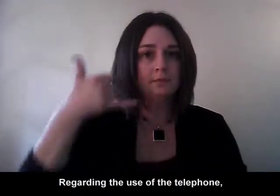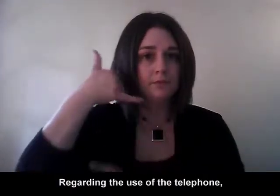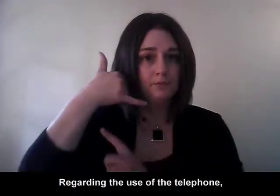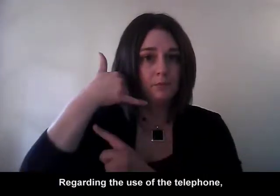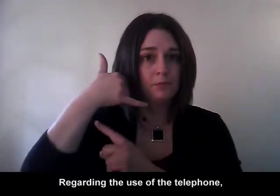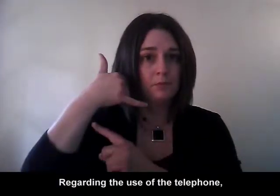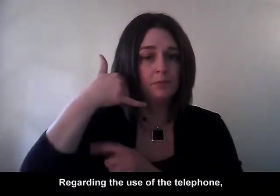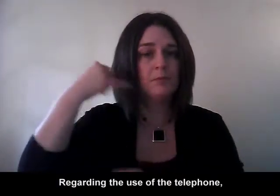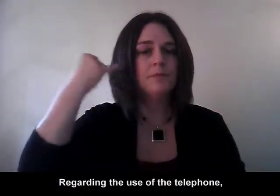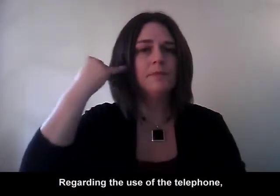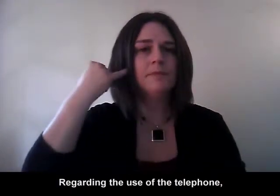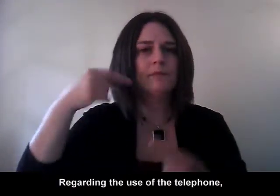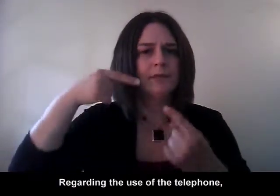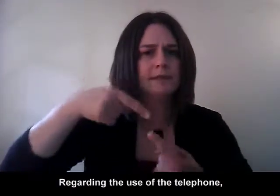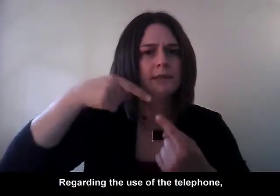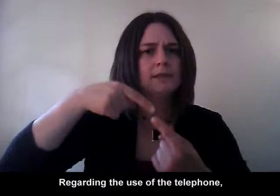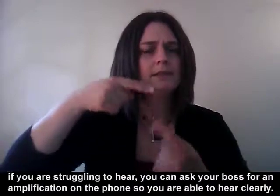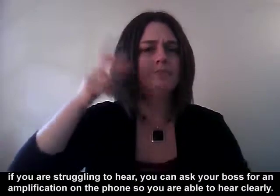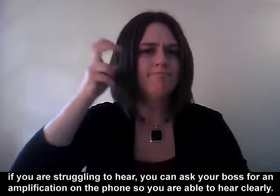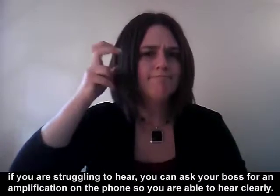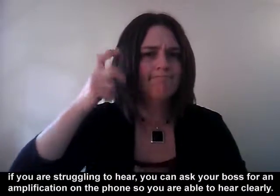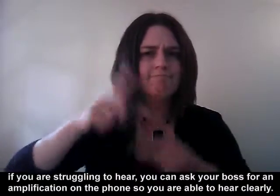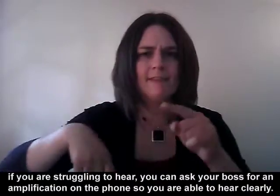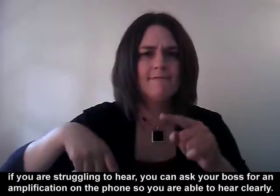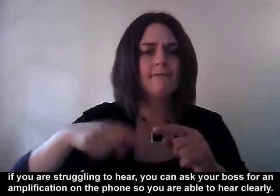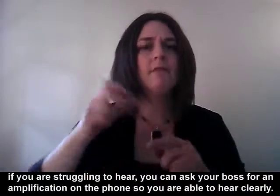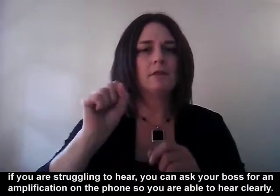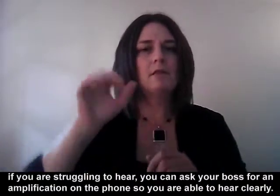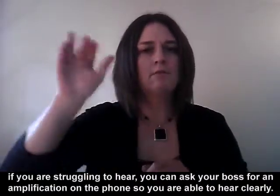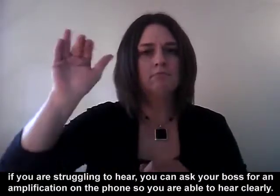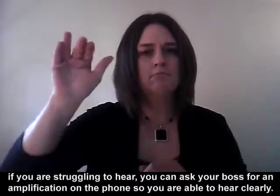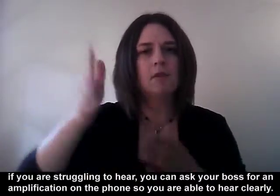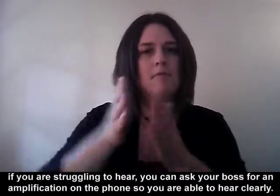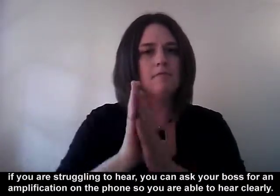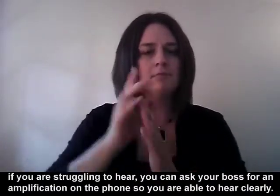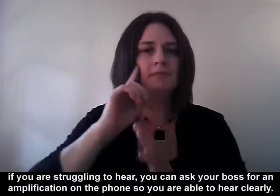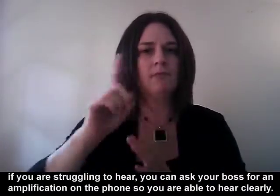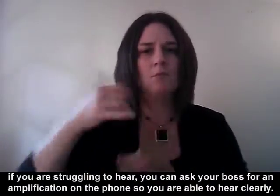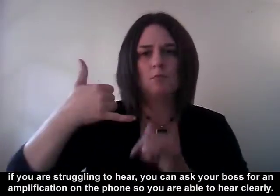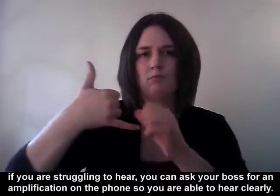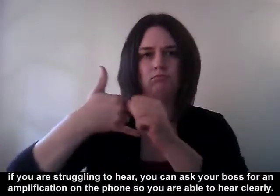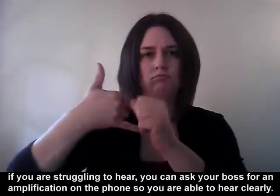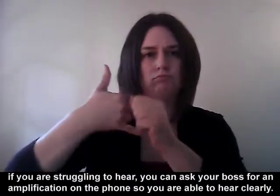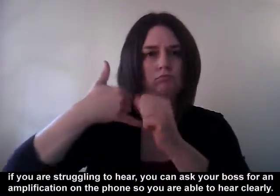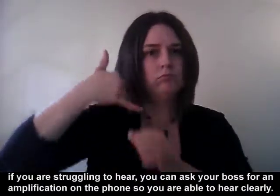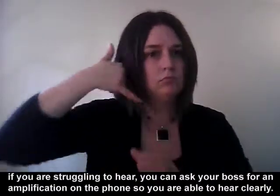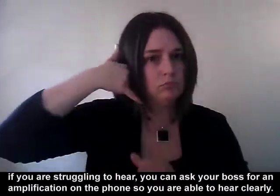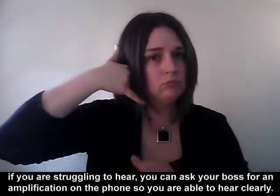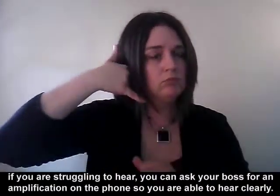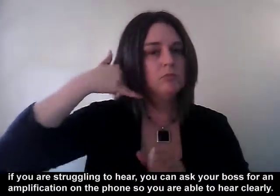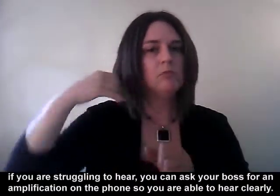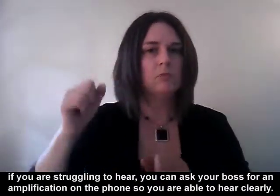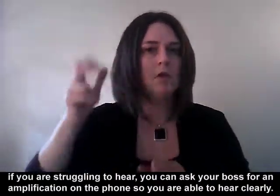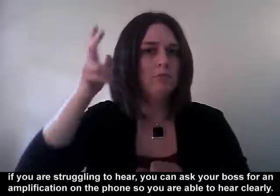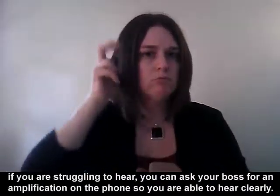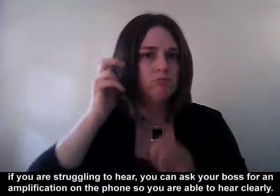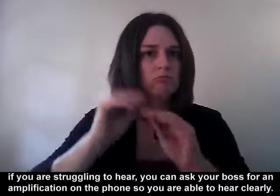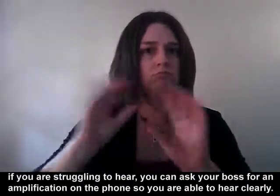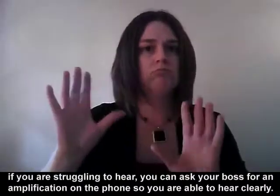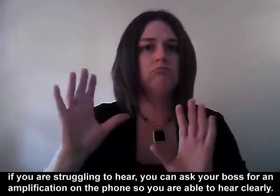Regarding the use of the telephone, if you are struggling to hear, you can ask your boss for an amplification on the phone